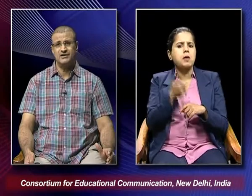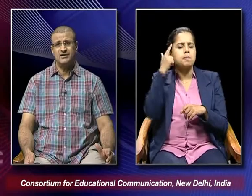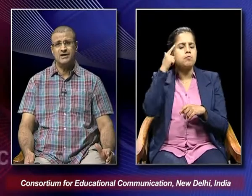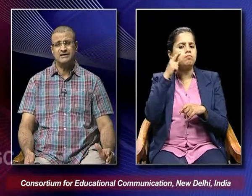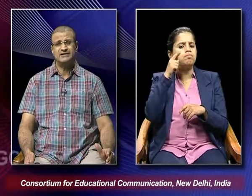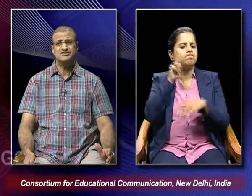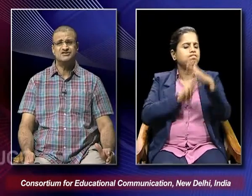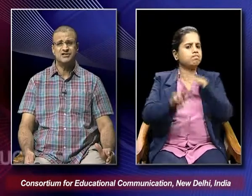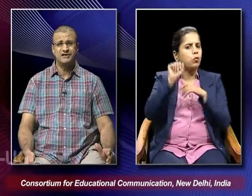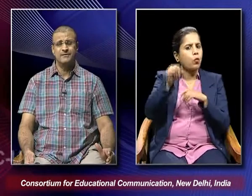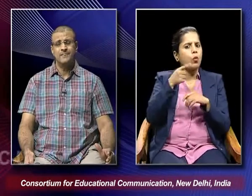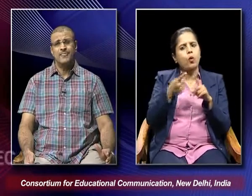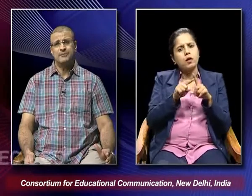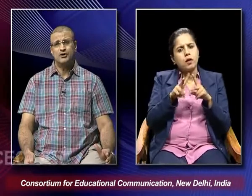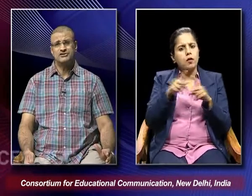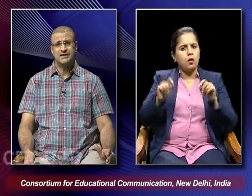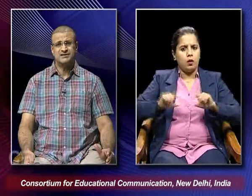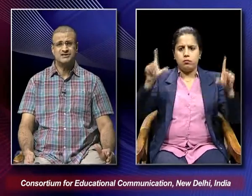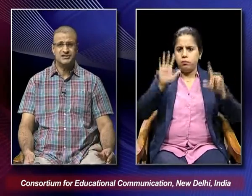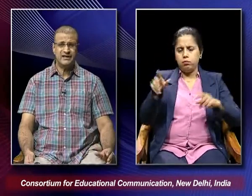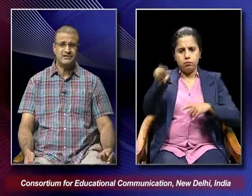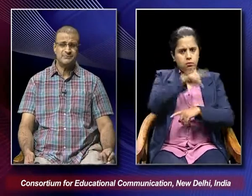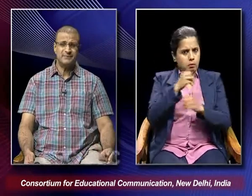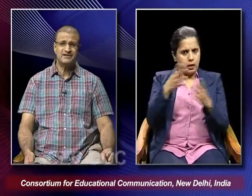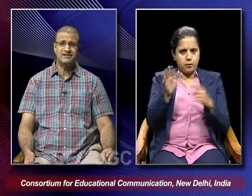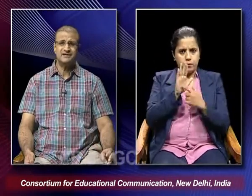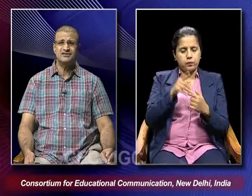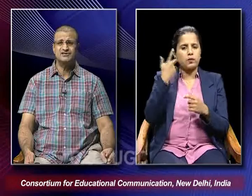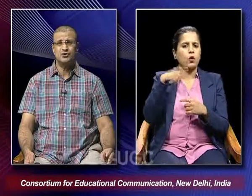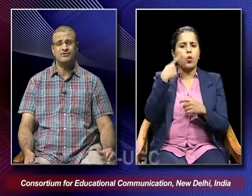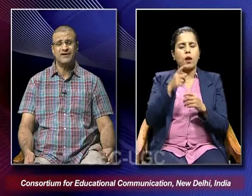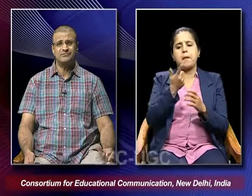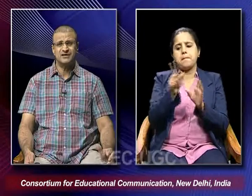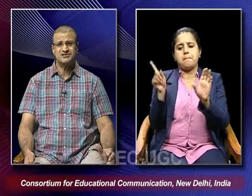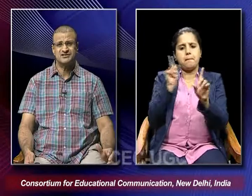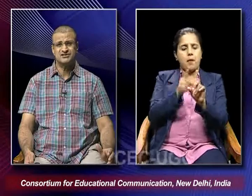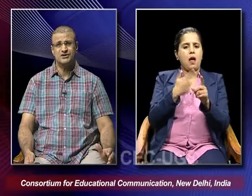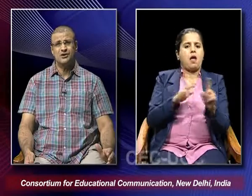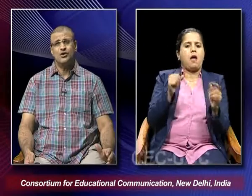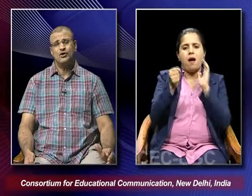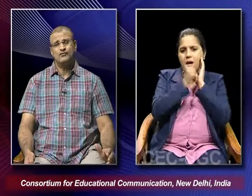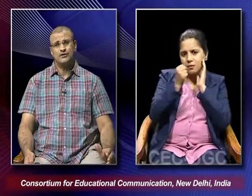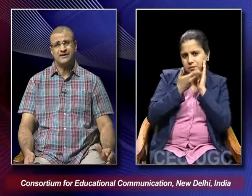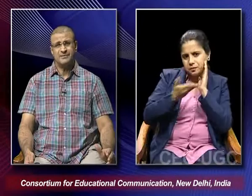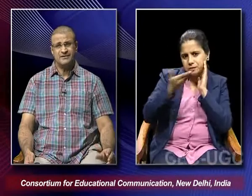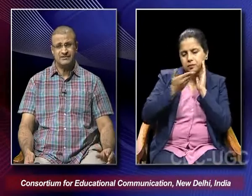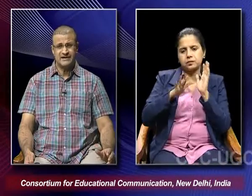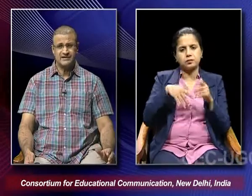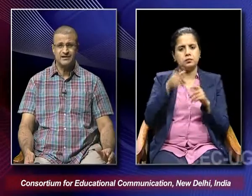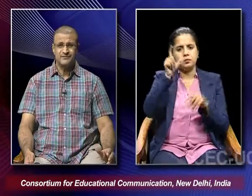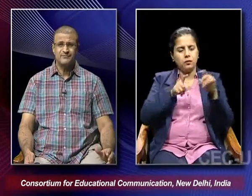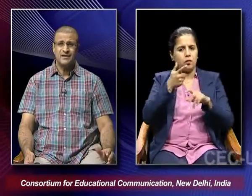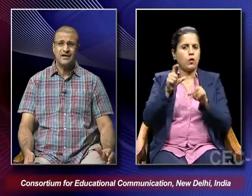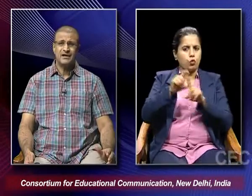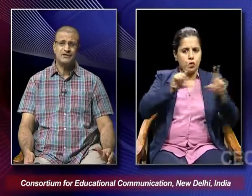the television screen, because others, like the playback singers or the fight masters, or for that matter